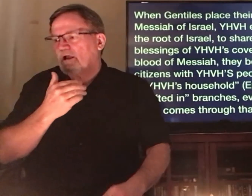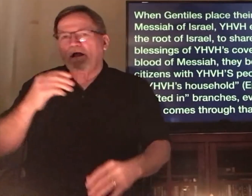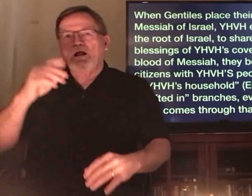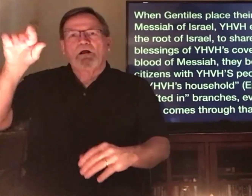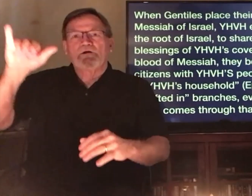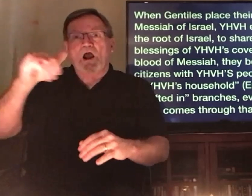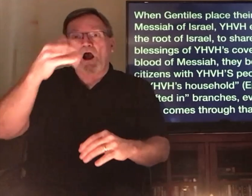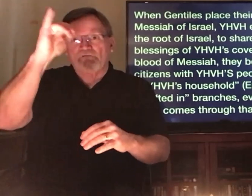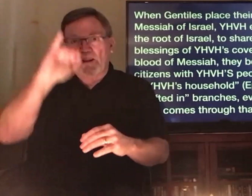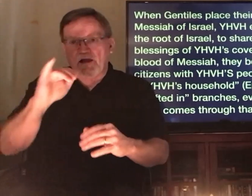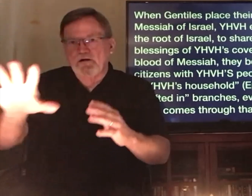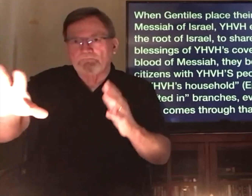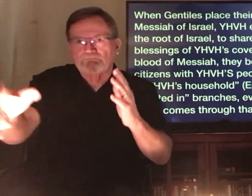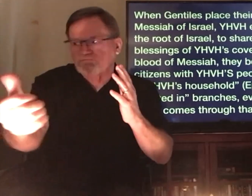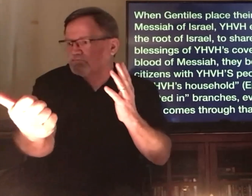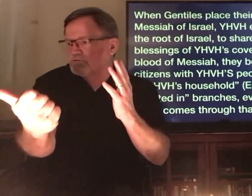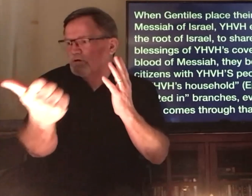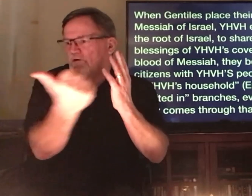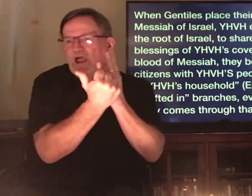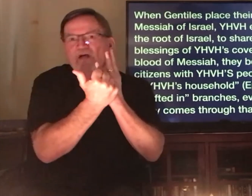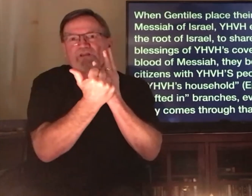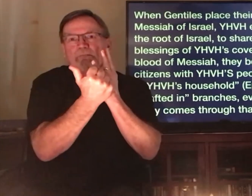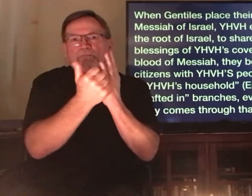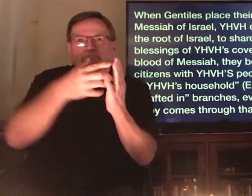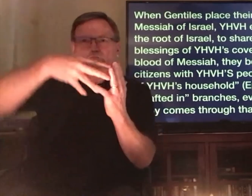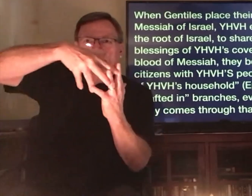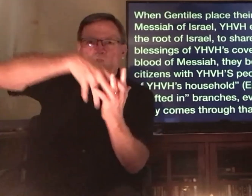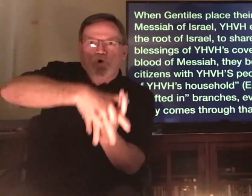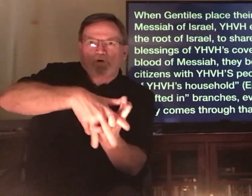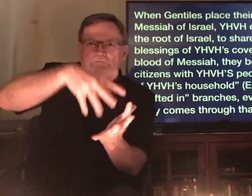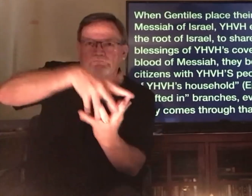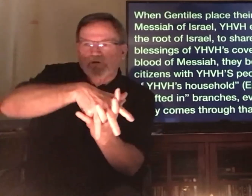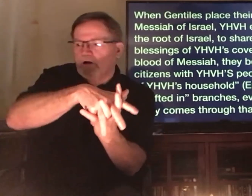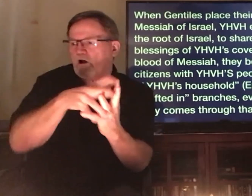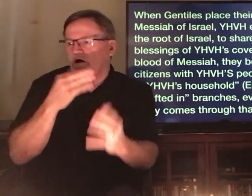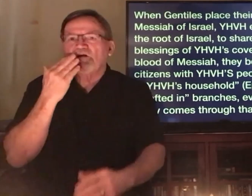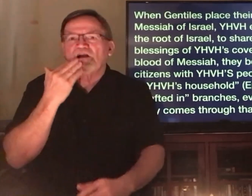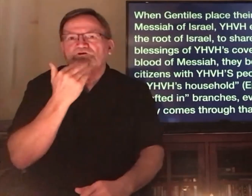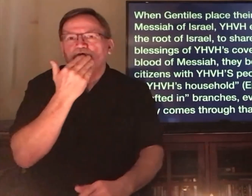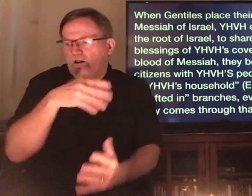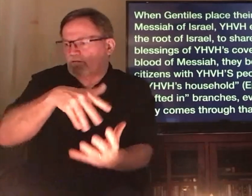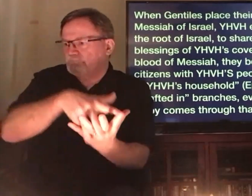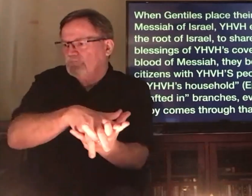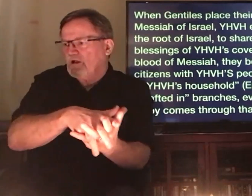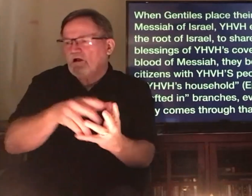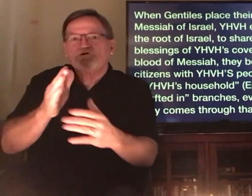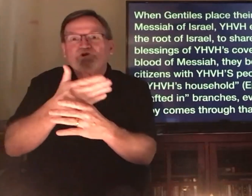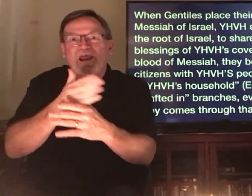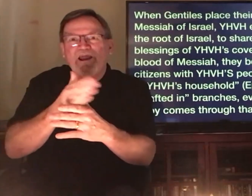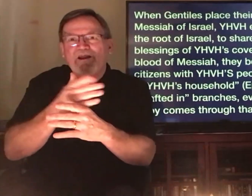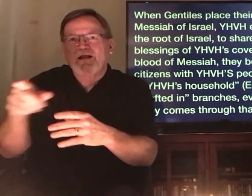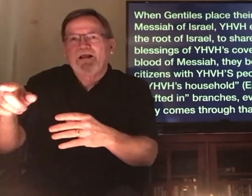back, grab, believe. Yeshua is Lord and Savior and